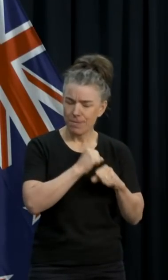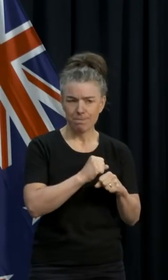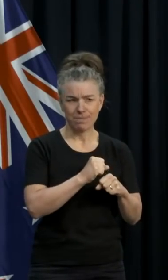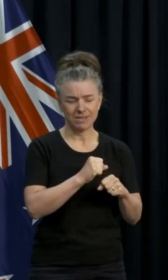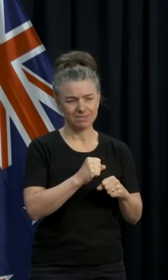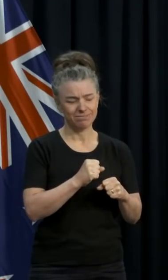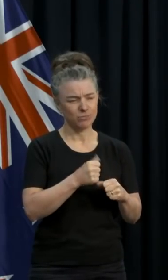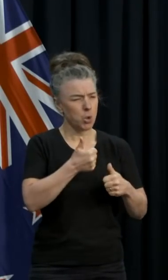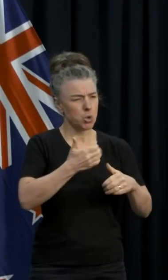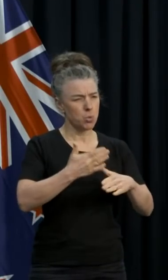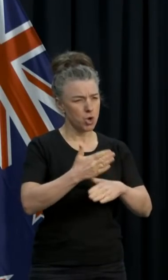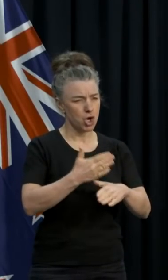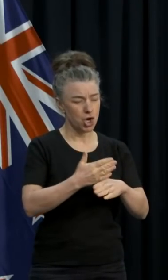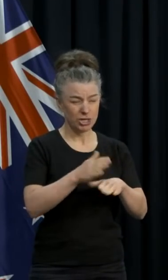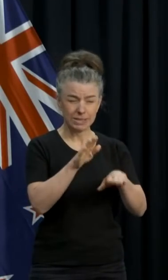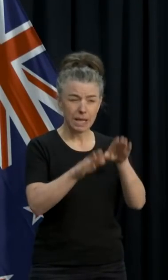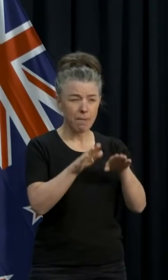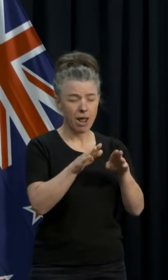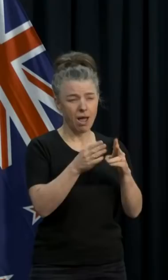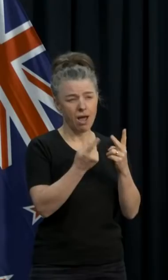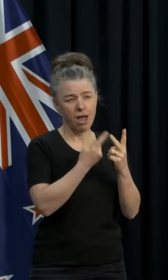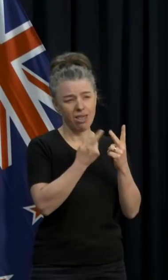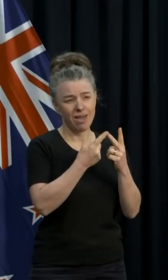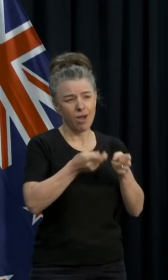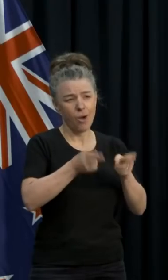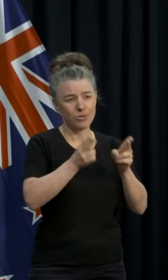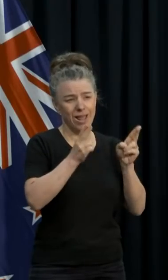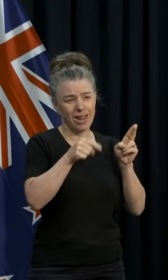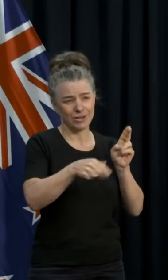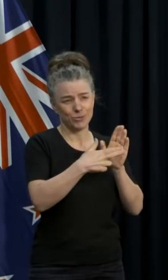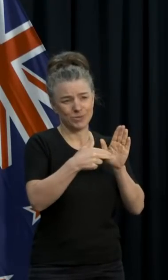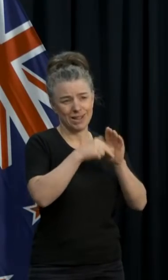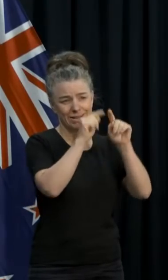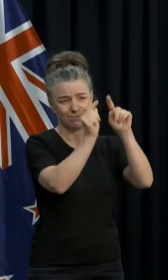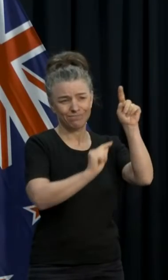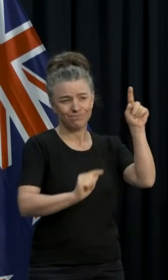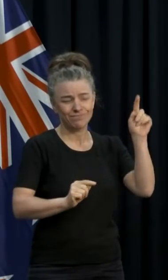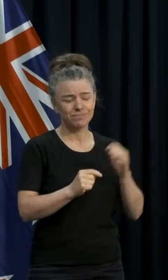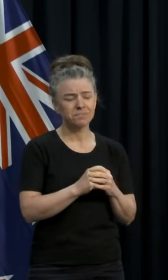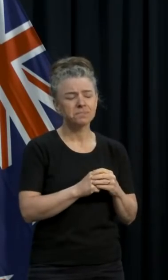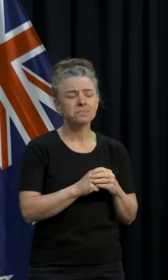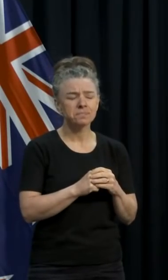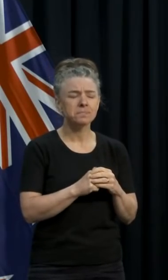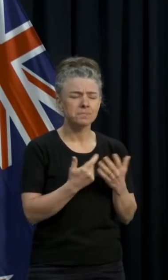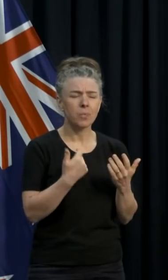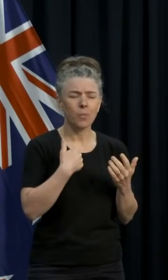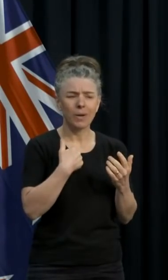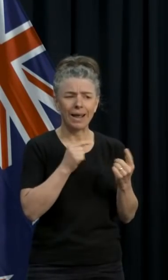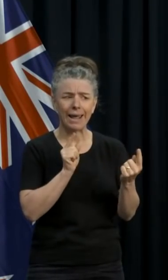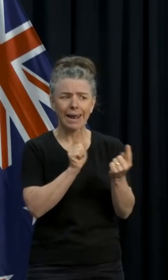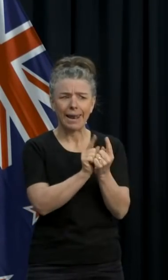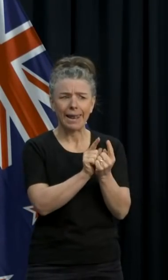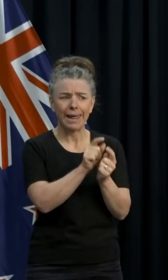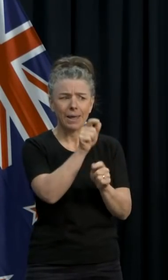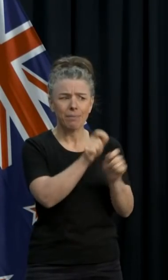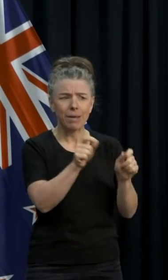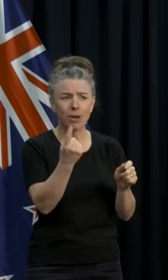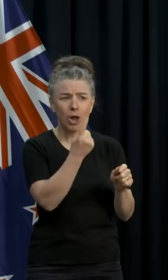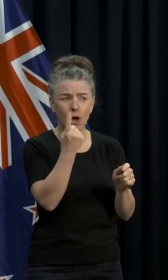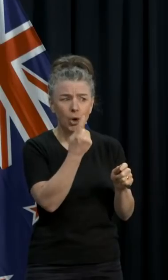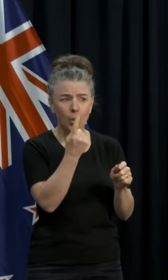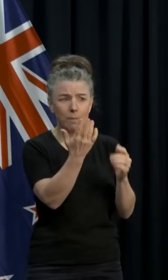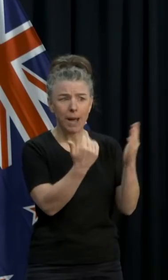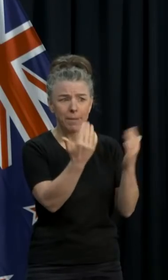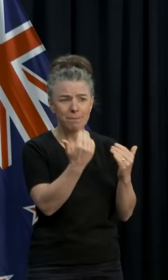what is happening around the rest of the country. For obvious reasons around health, safety and security, we didn't talk directly to